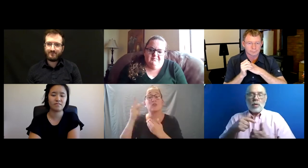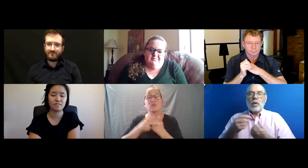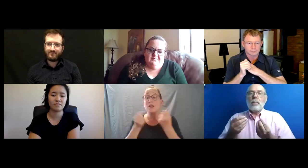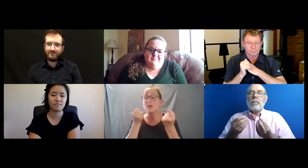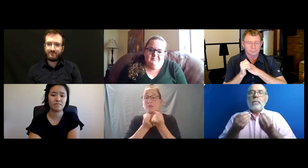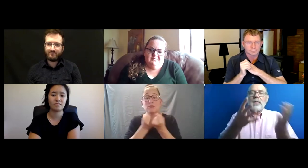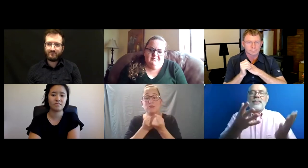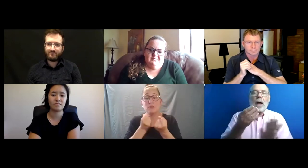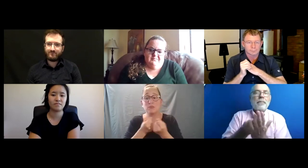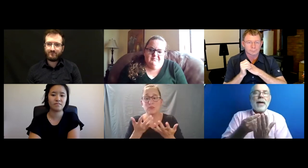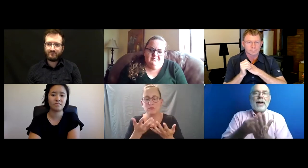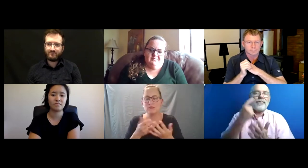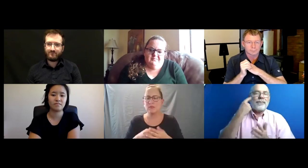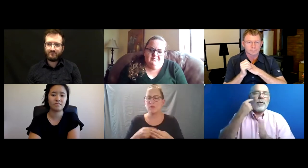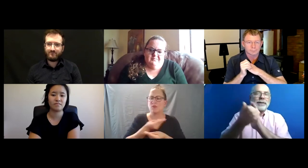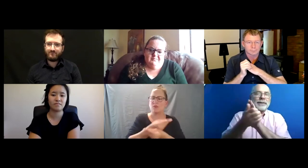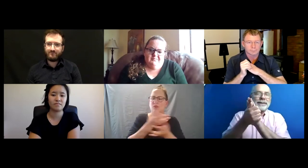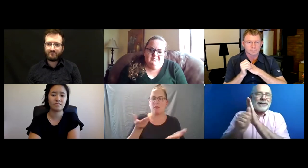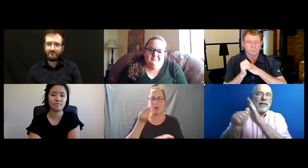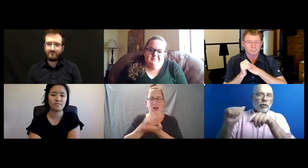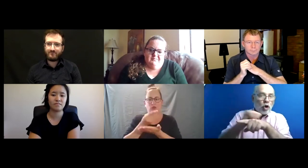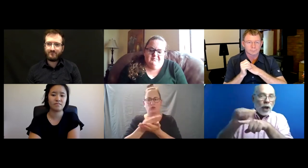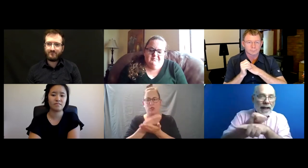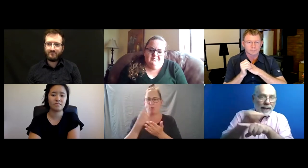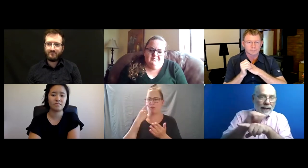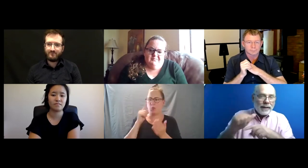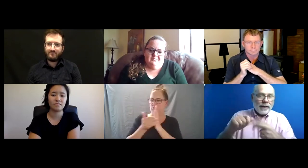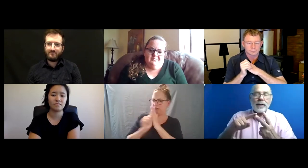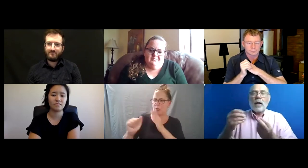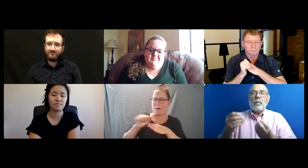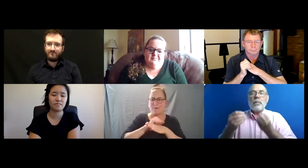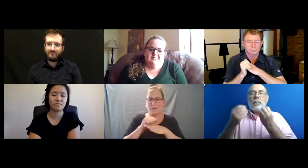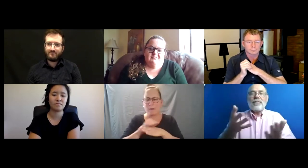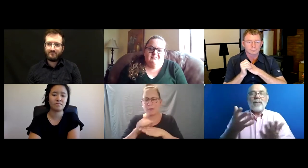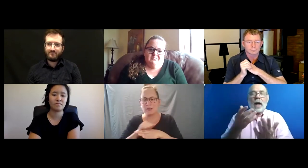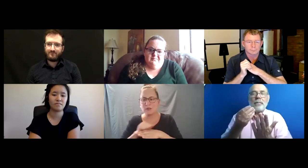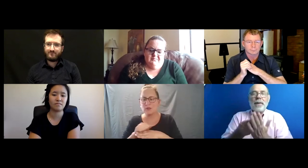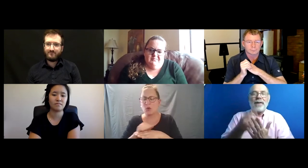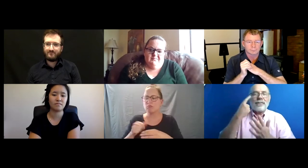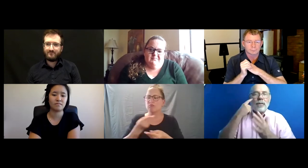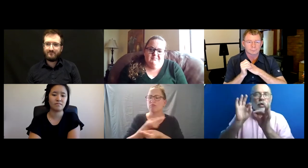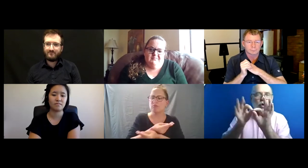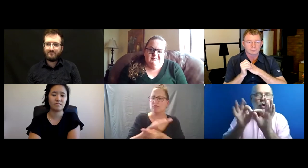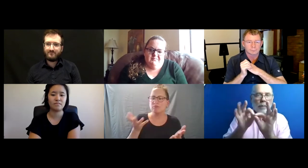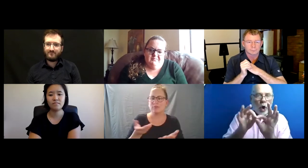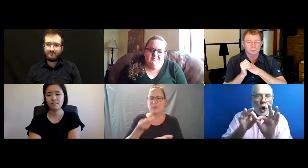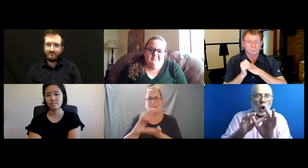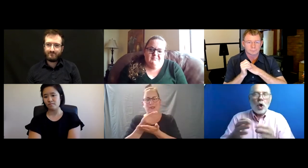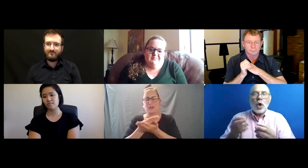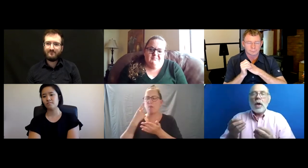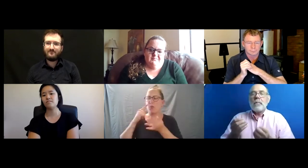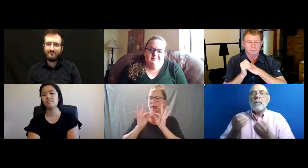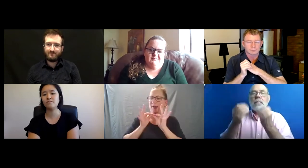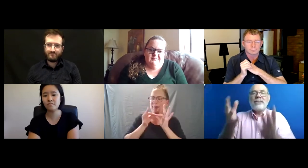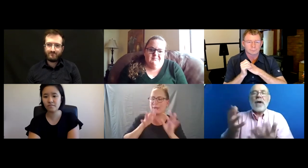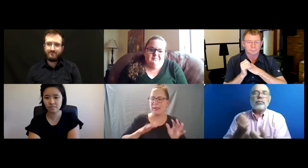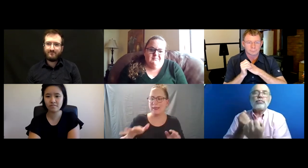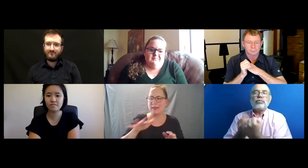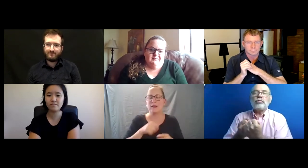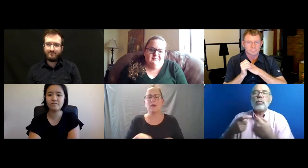The VRS program supported individuals in employment skills training, provision